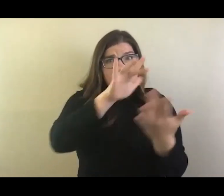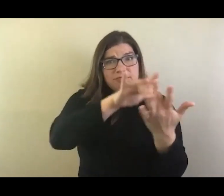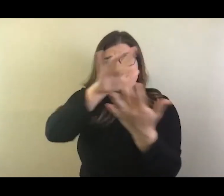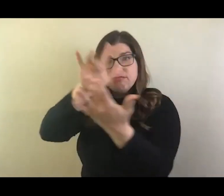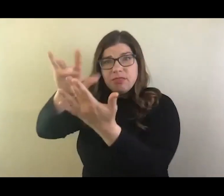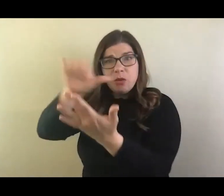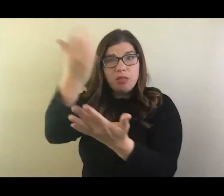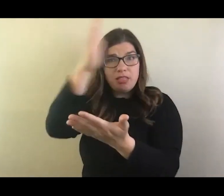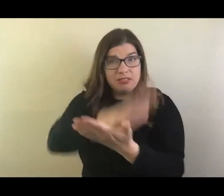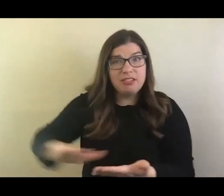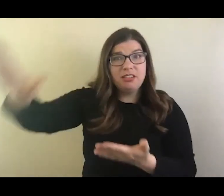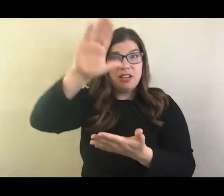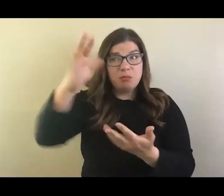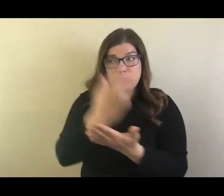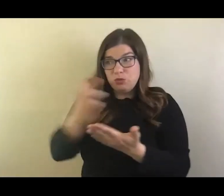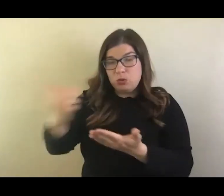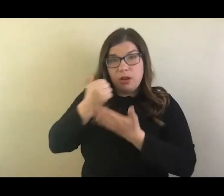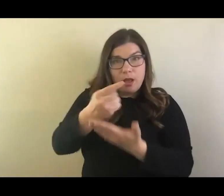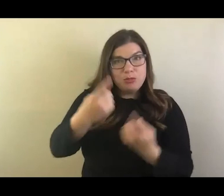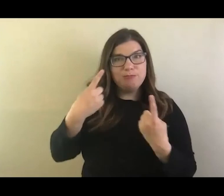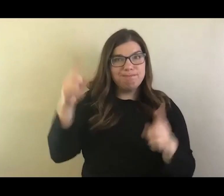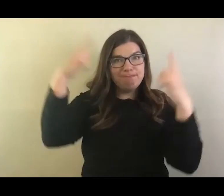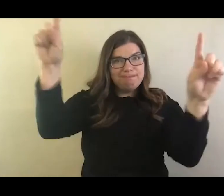with other campus resources.